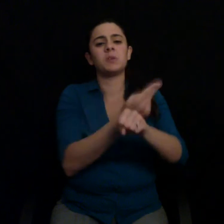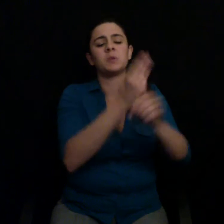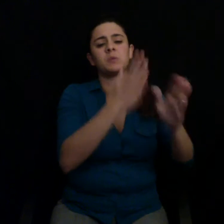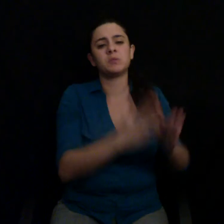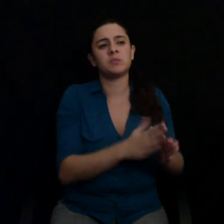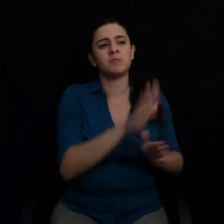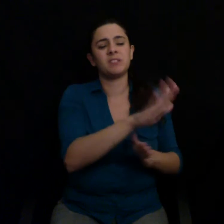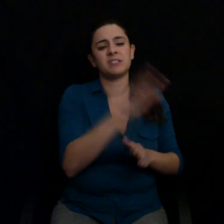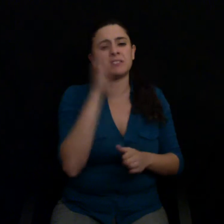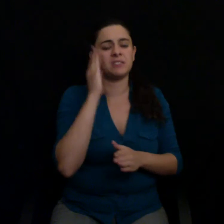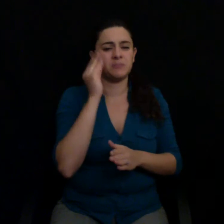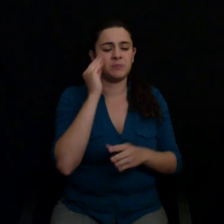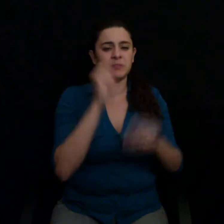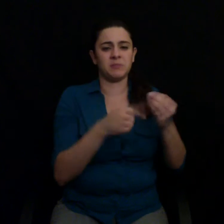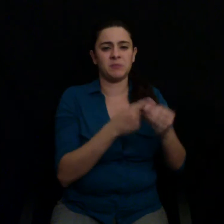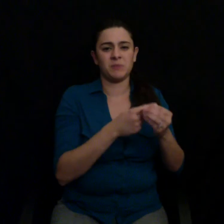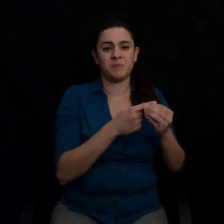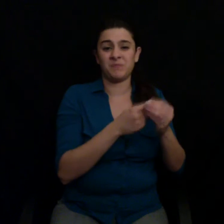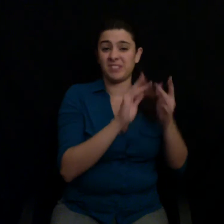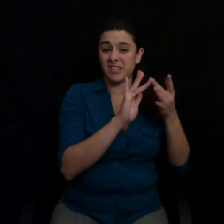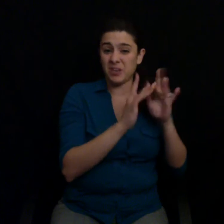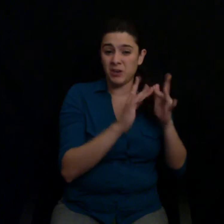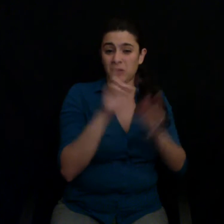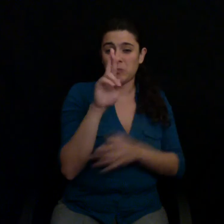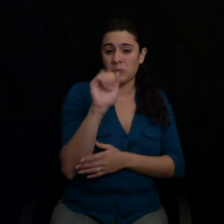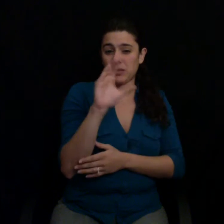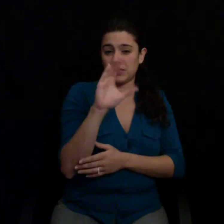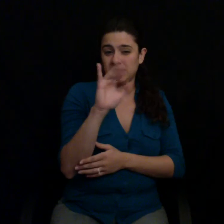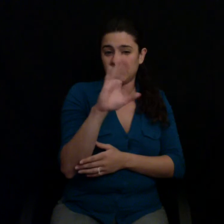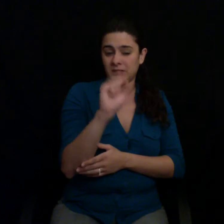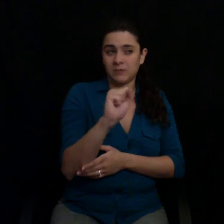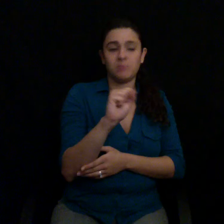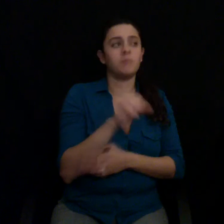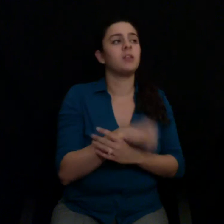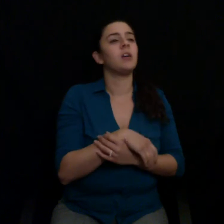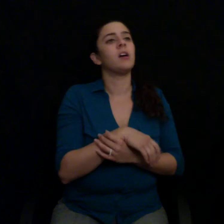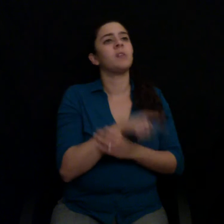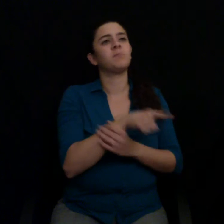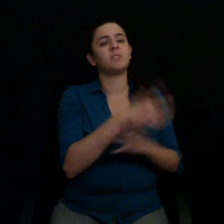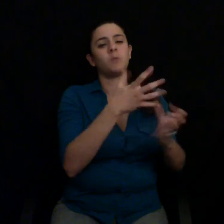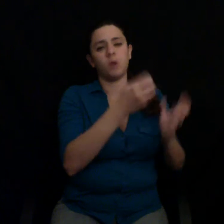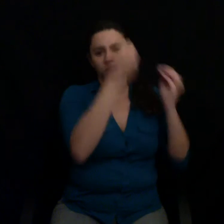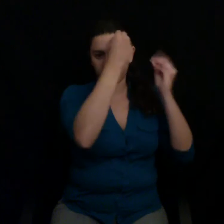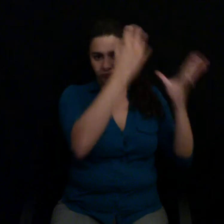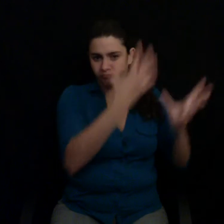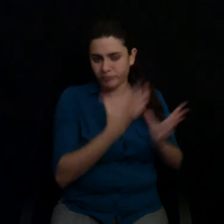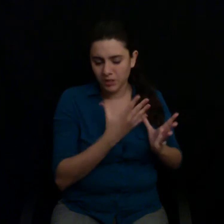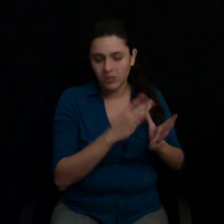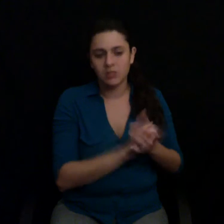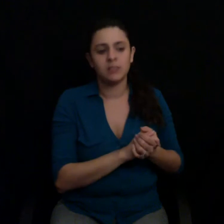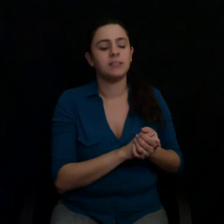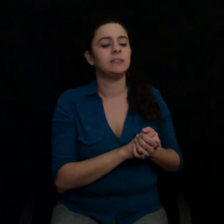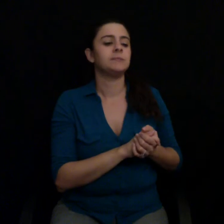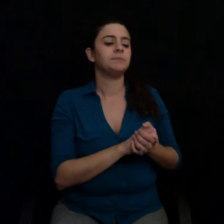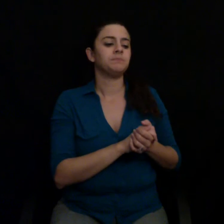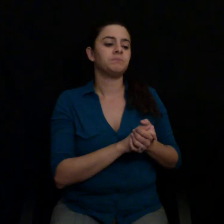He describes these two polarizing sides of internet discussions that tend to emerge, especially around these kinds of